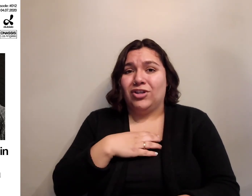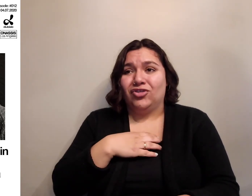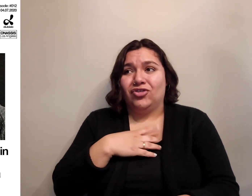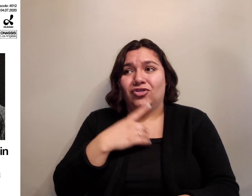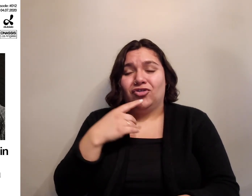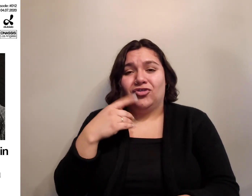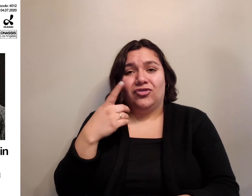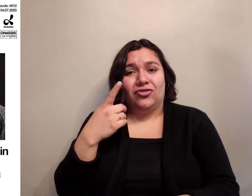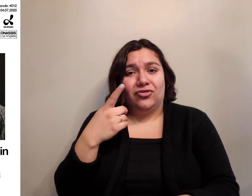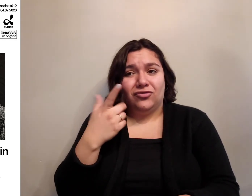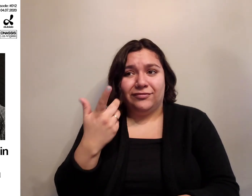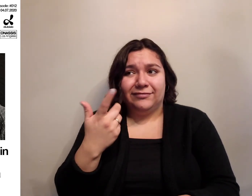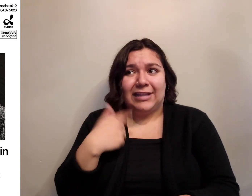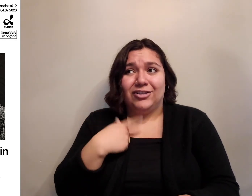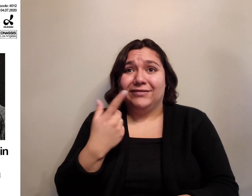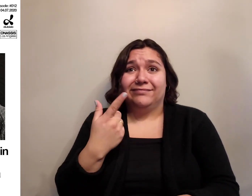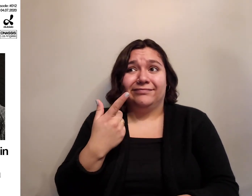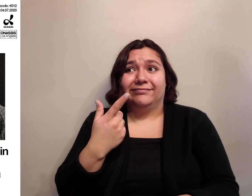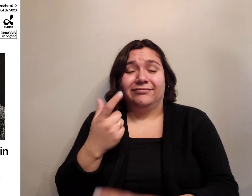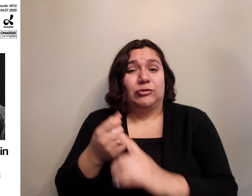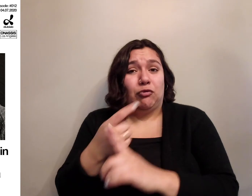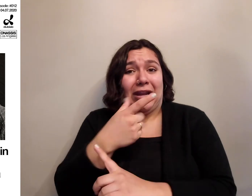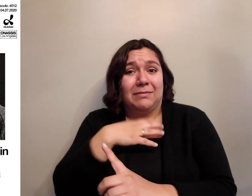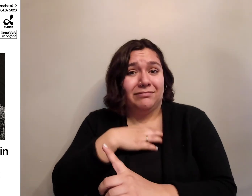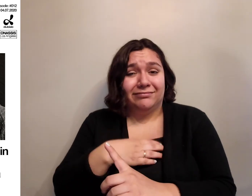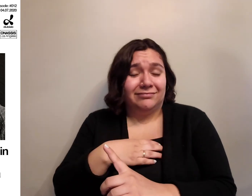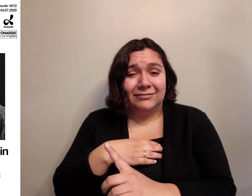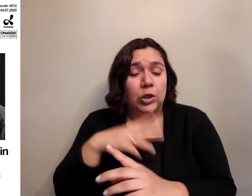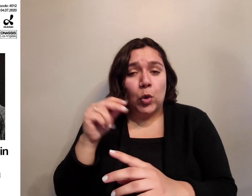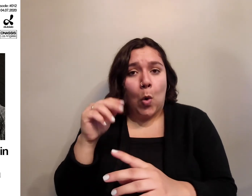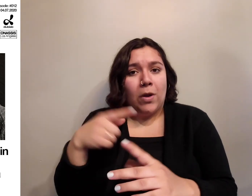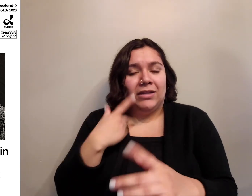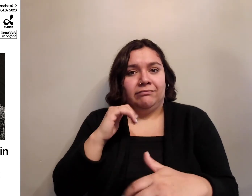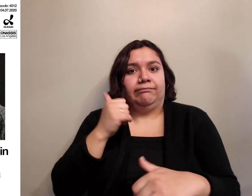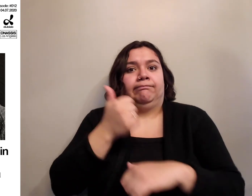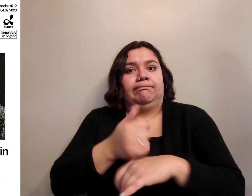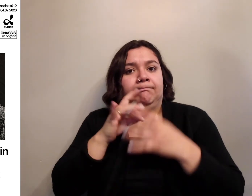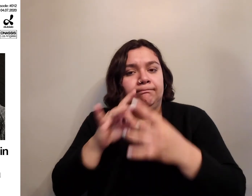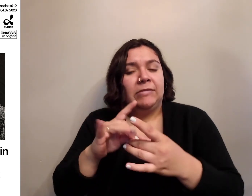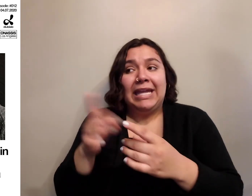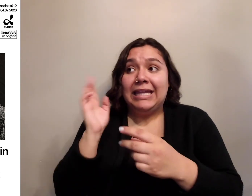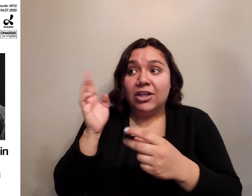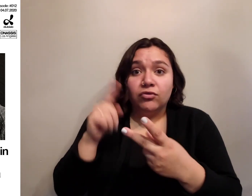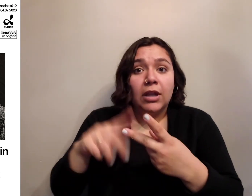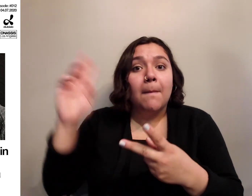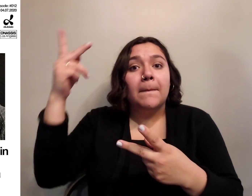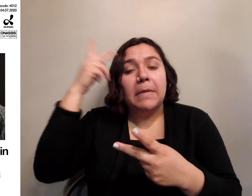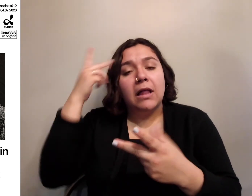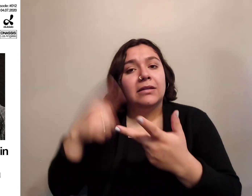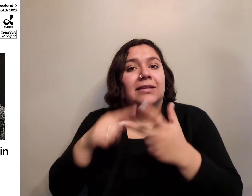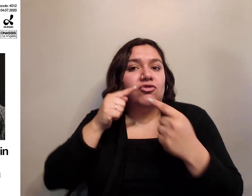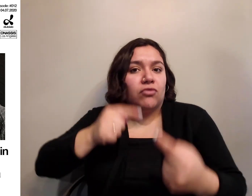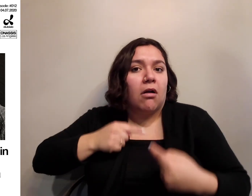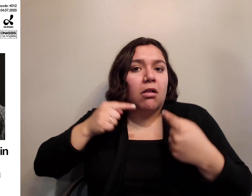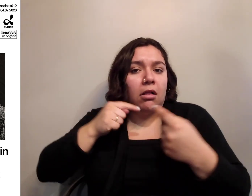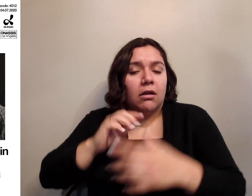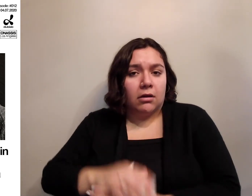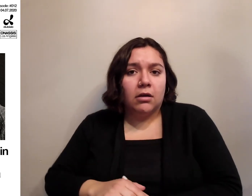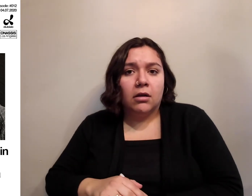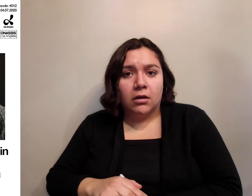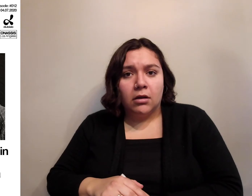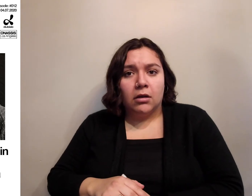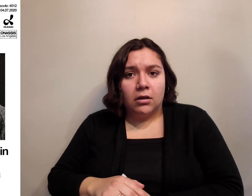dark. That is based in history and politics and struggle. And